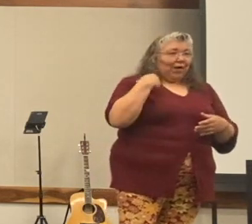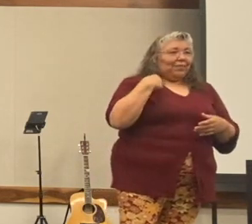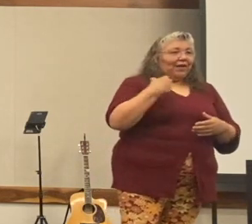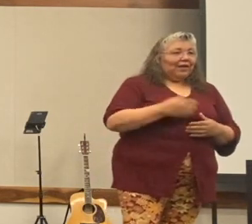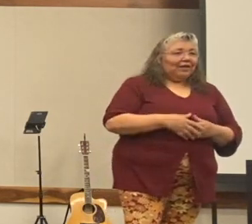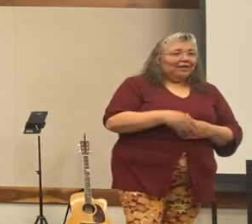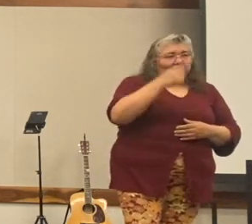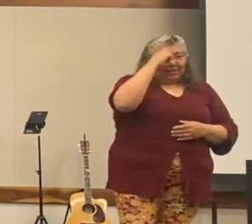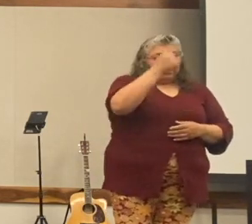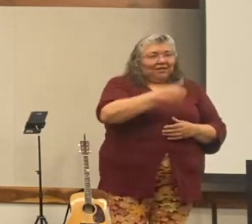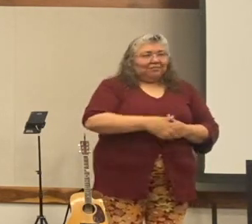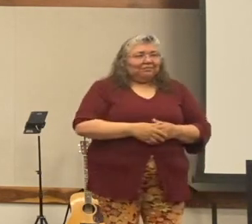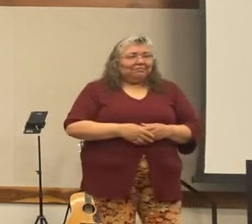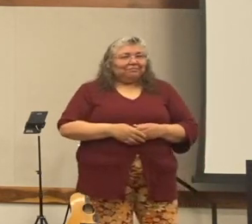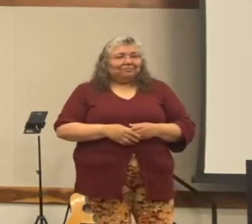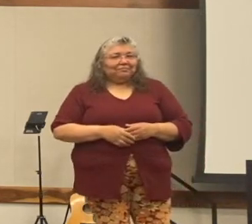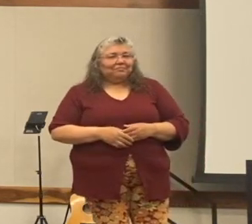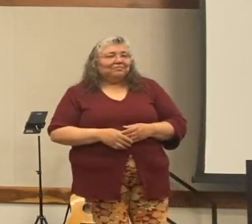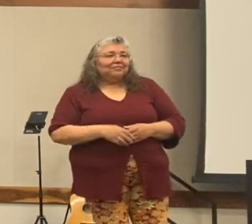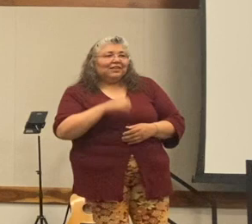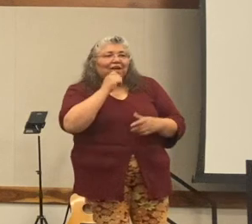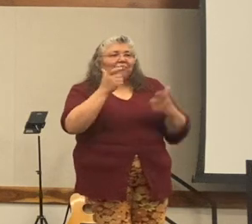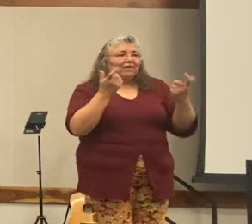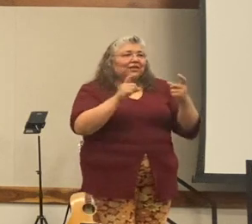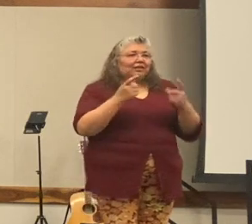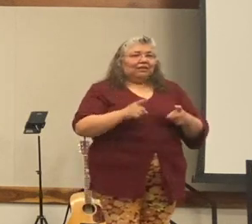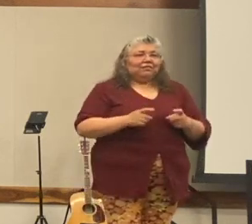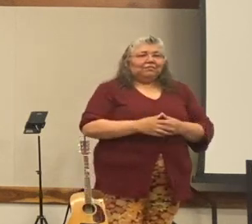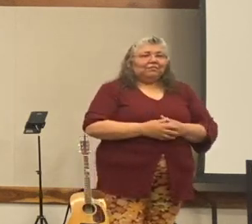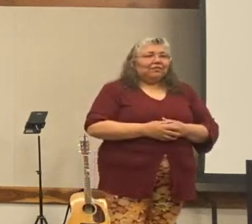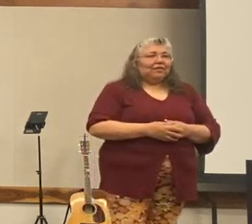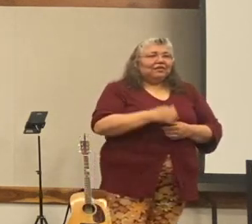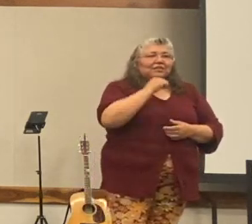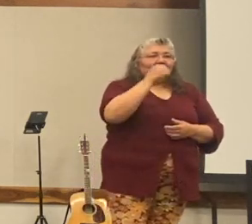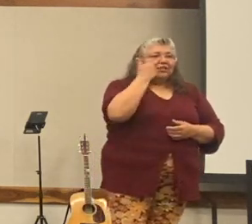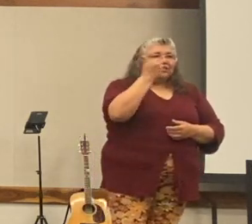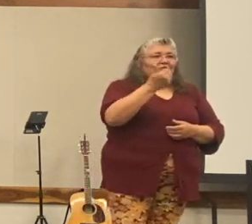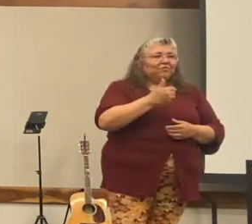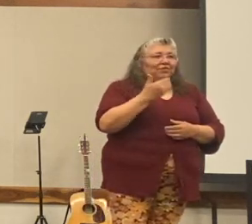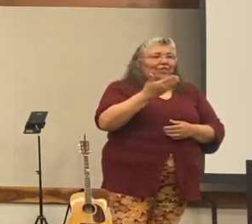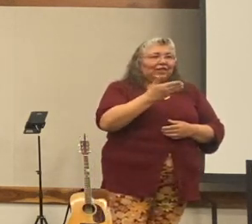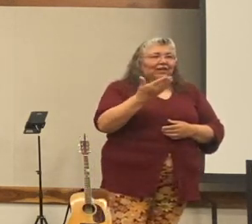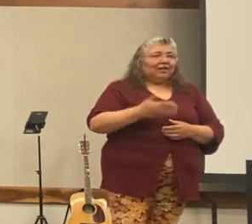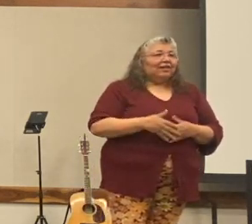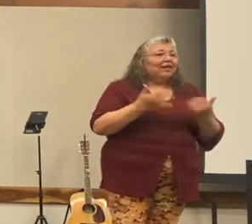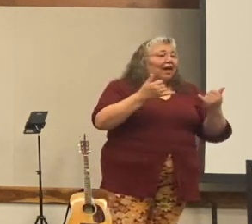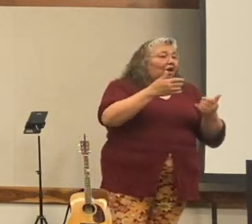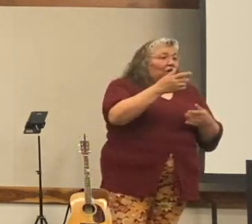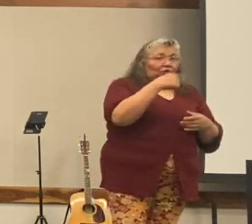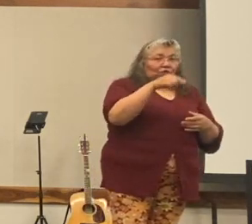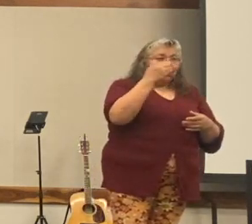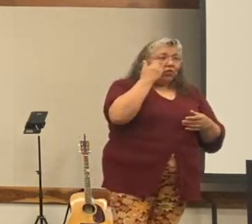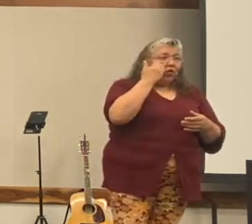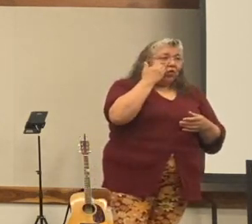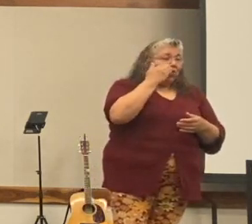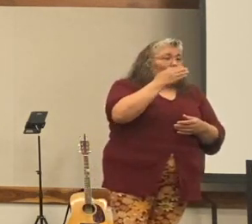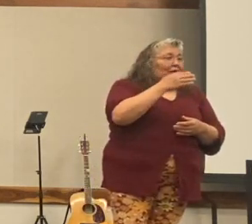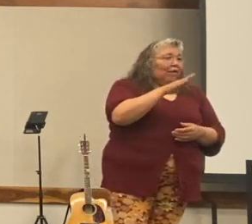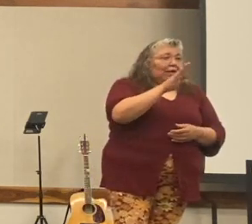It's up to you. I mean, not a big deal, not a big shameful thing. So as you know that